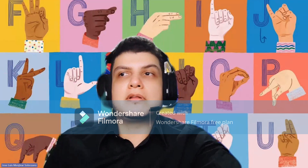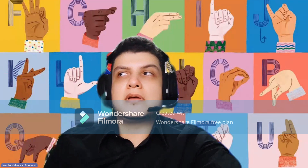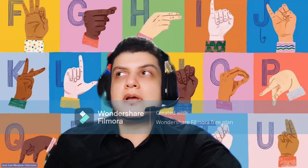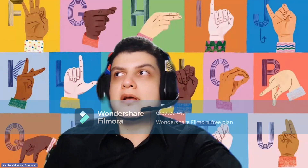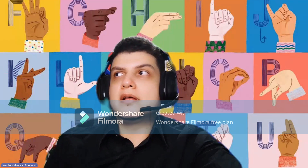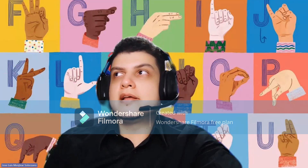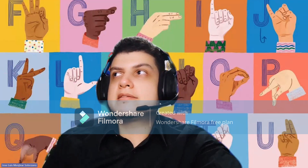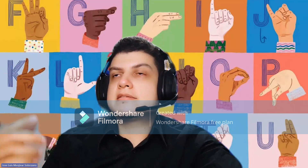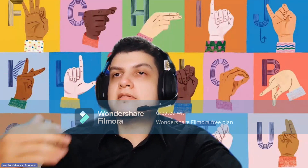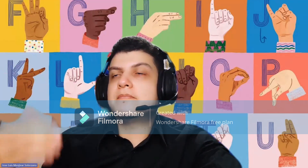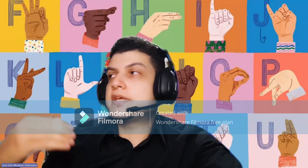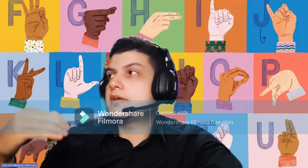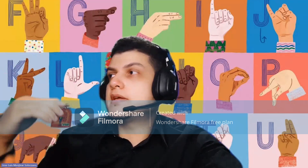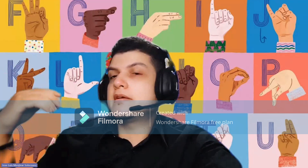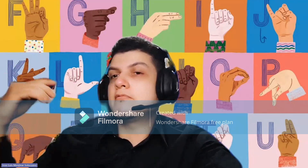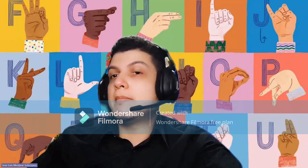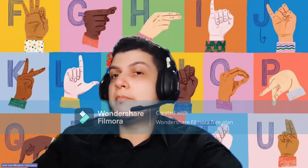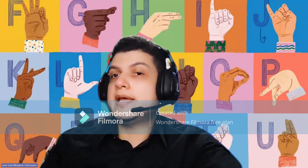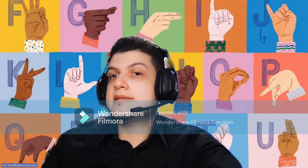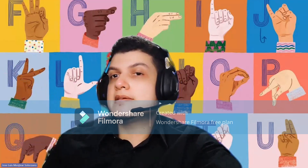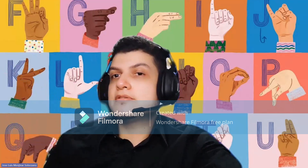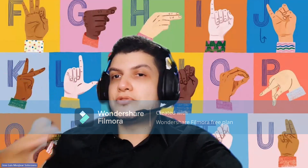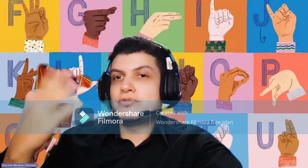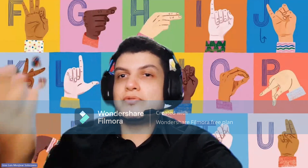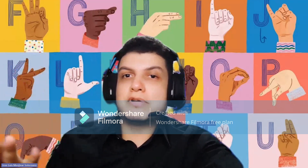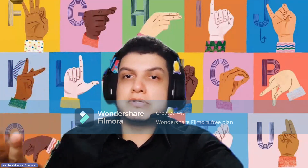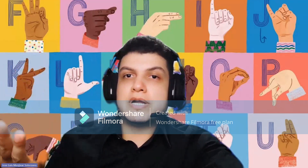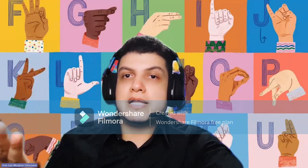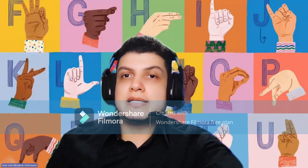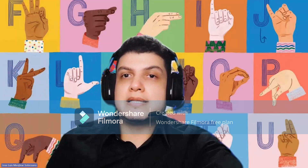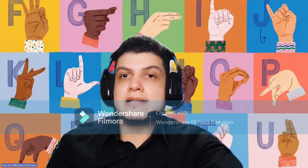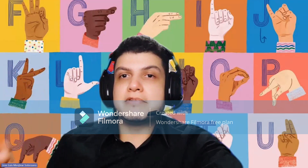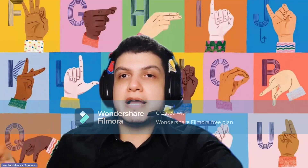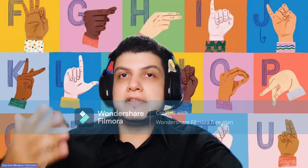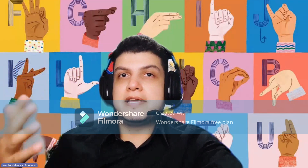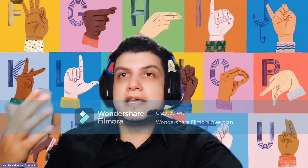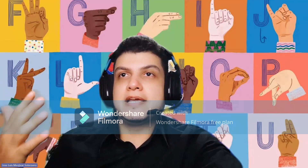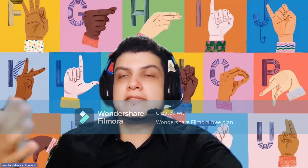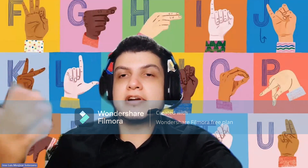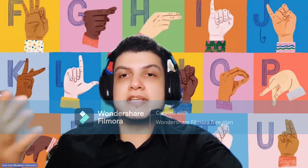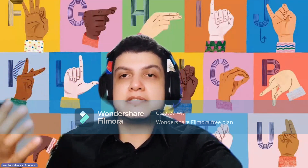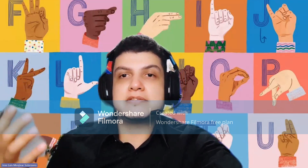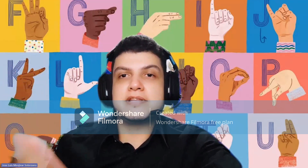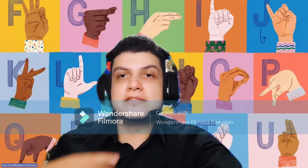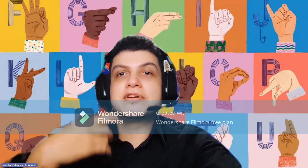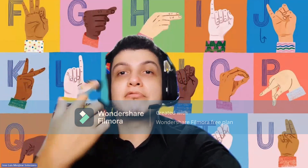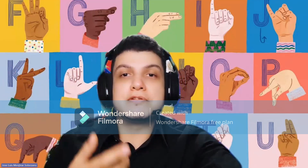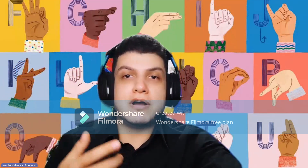someone that is something in one place, you don't do it with your hand. We have the tradition that do it with